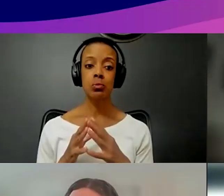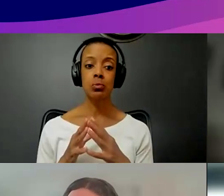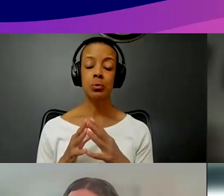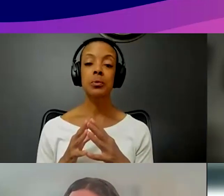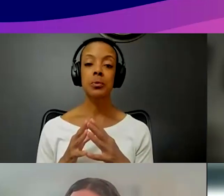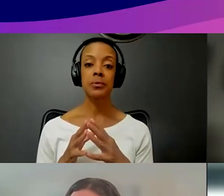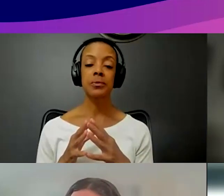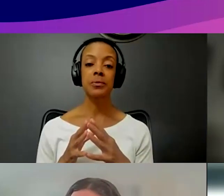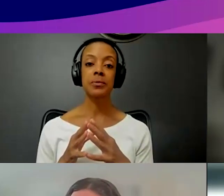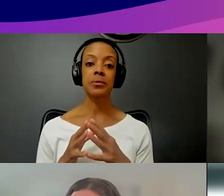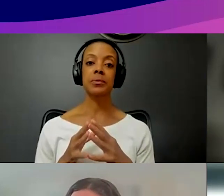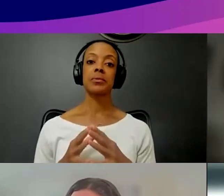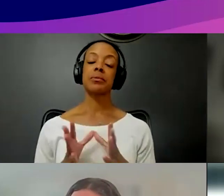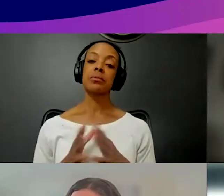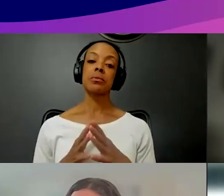And I think